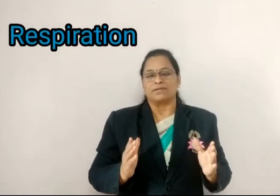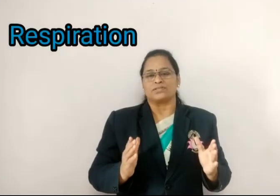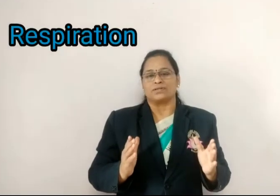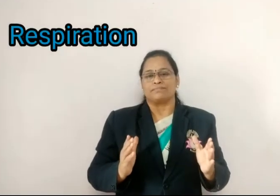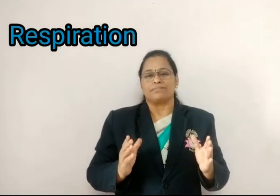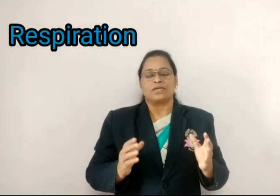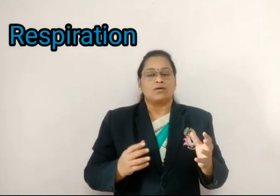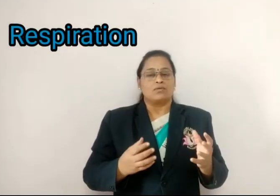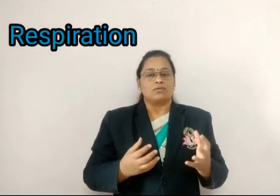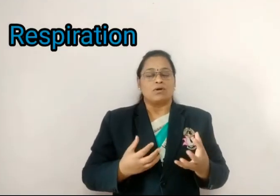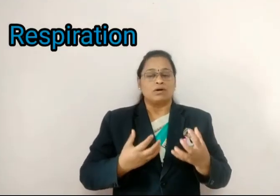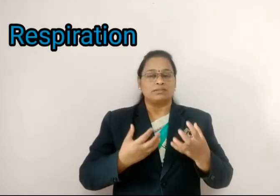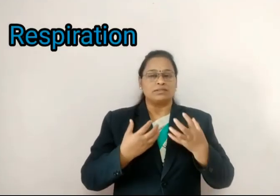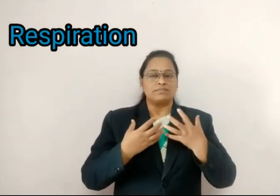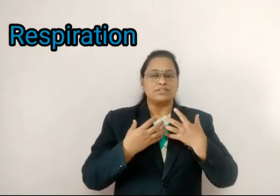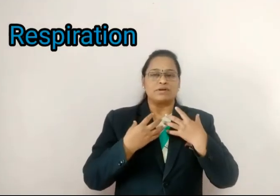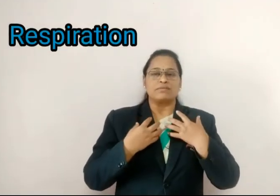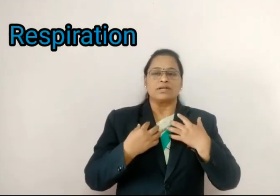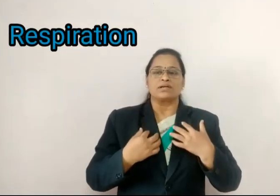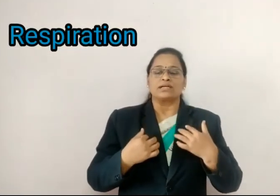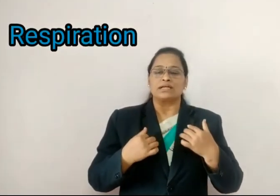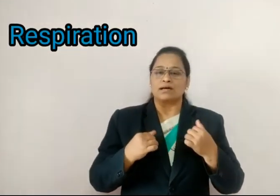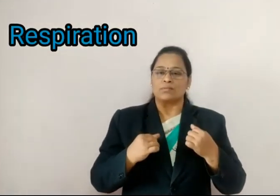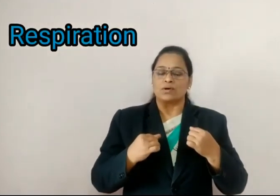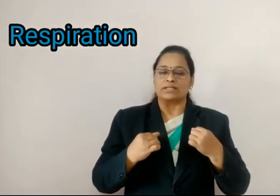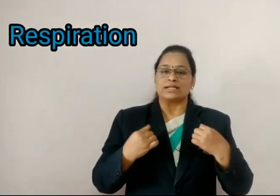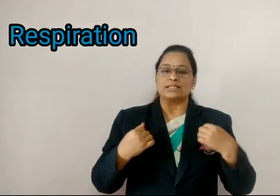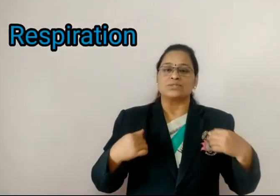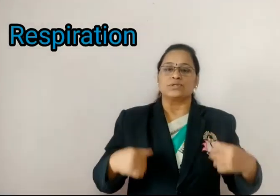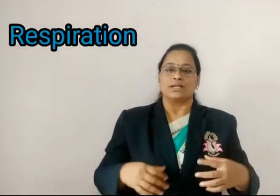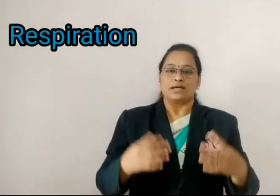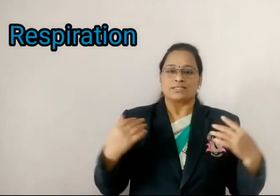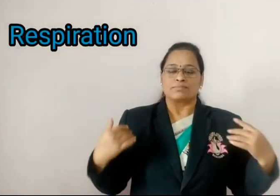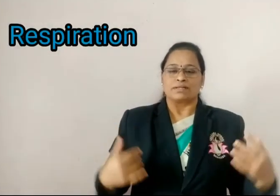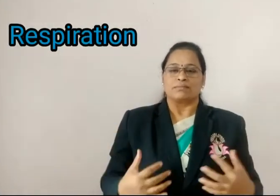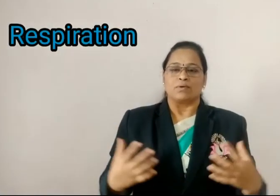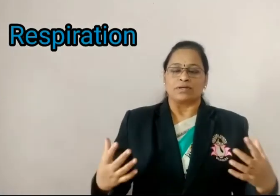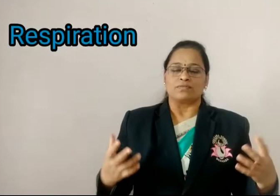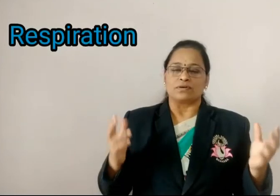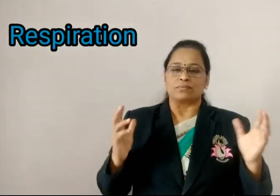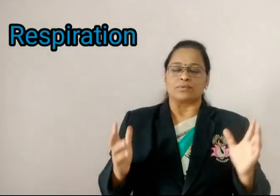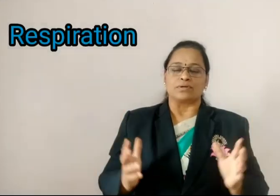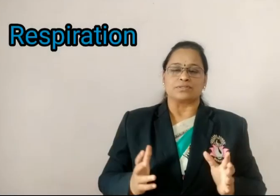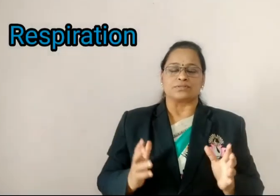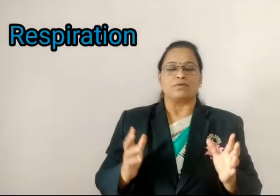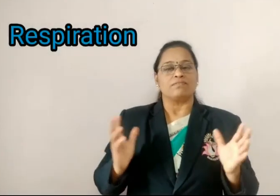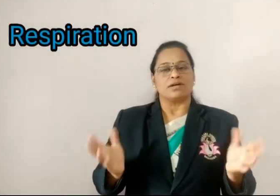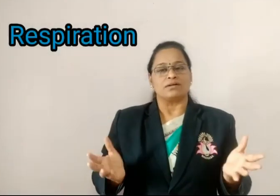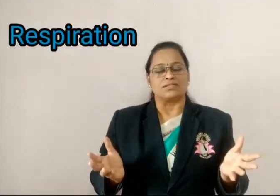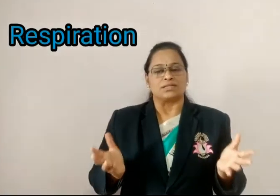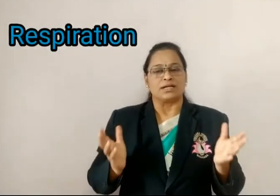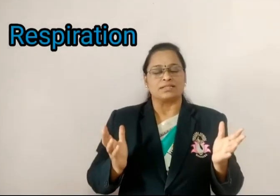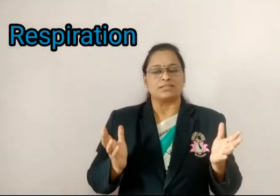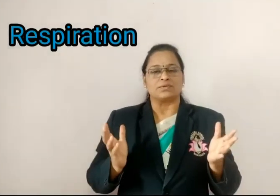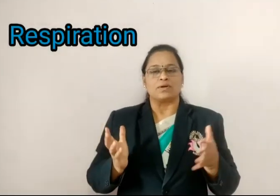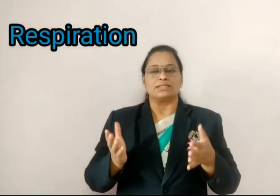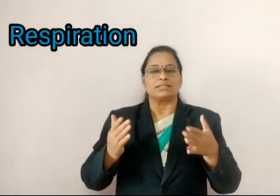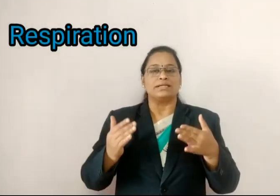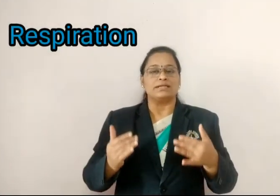respiration. The oxygen which we have taken in our body, that is utilized by the body for the production of energy, and this is called as